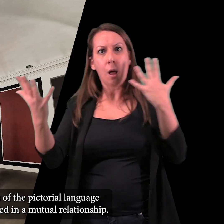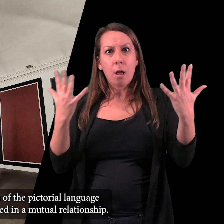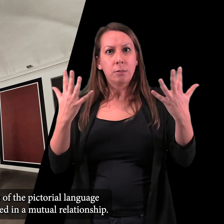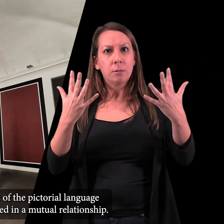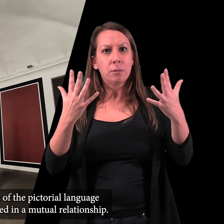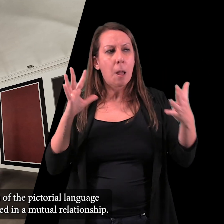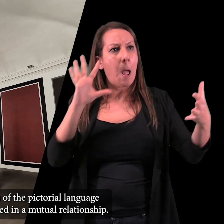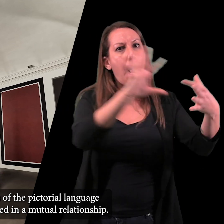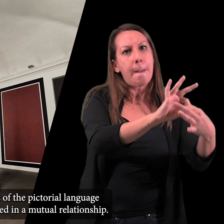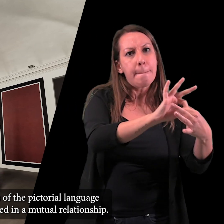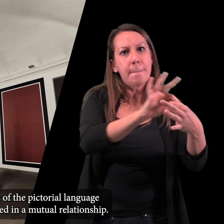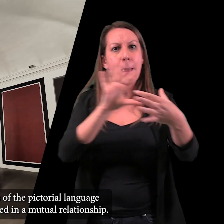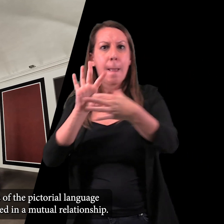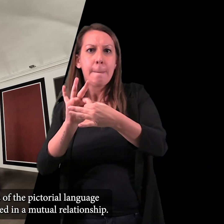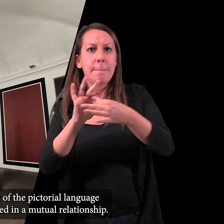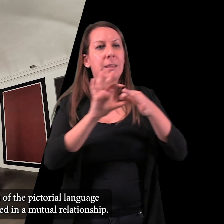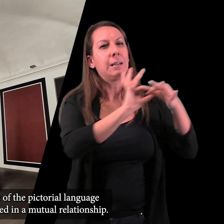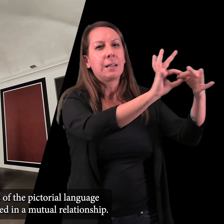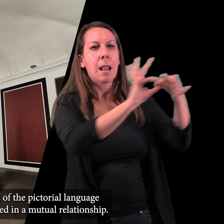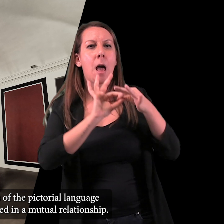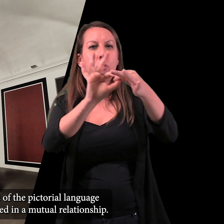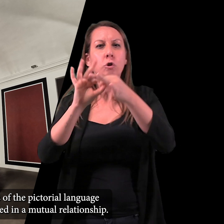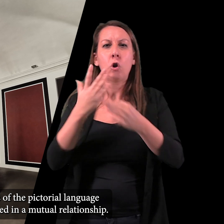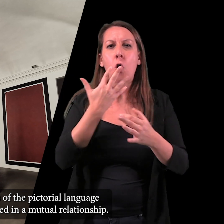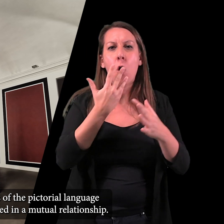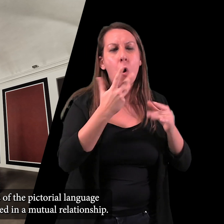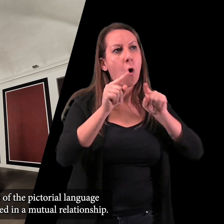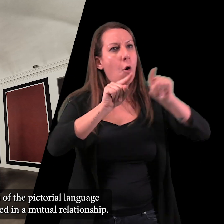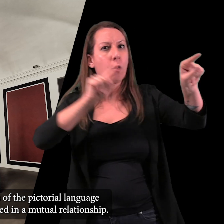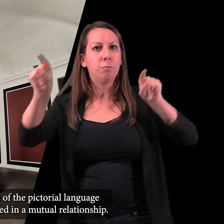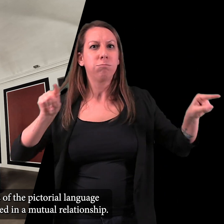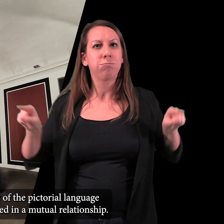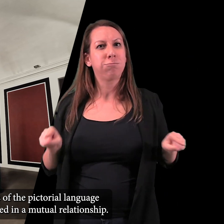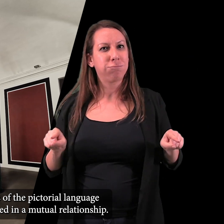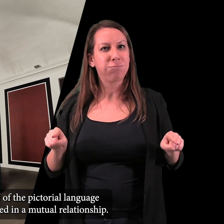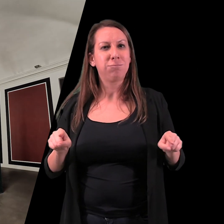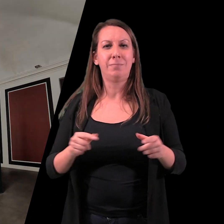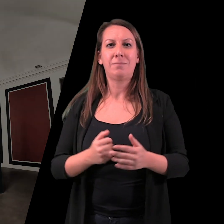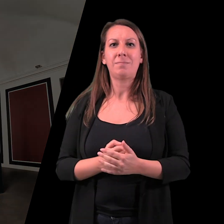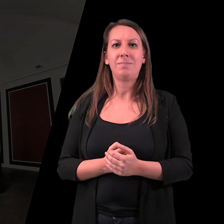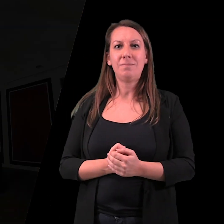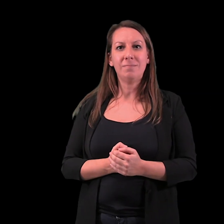All elements of the pictorial language are thus activated in a mutual relationship.